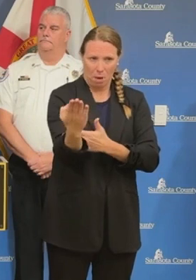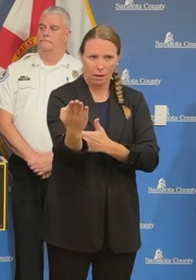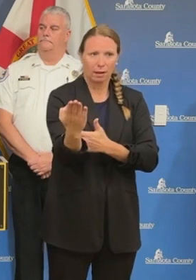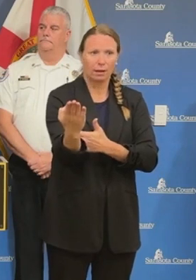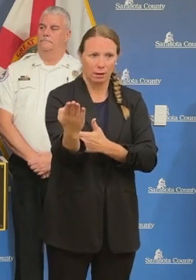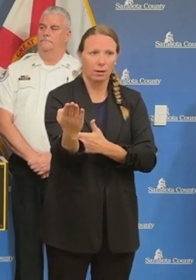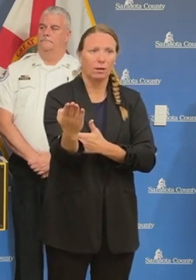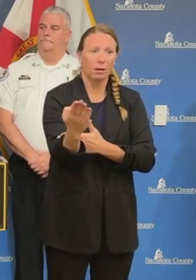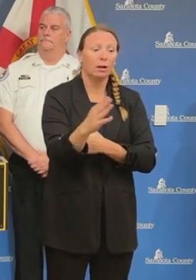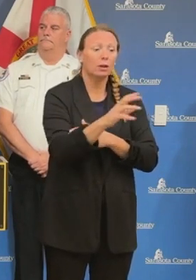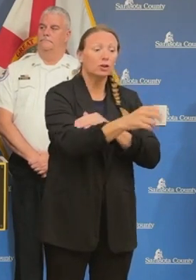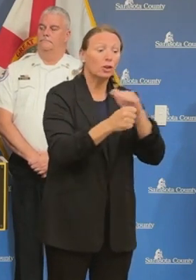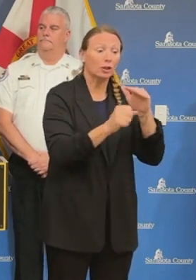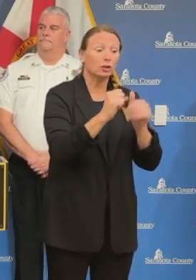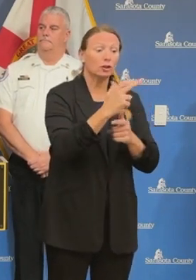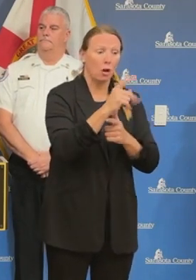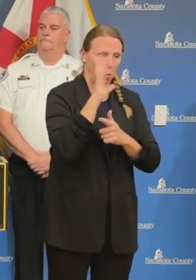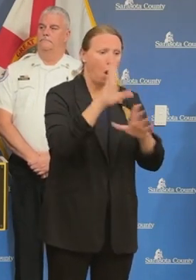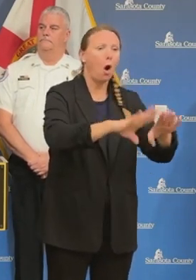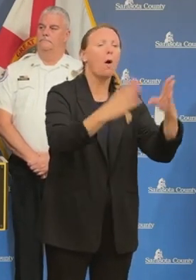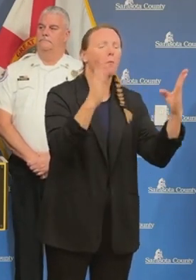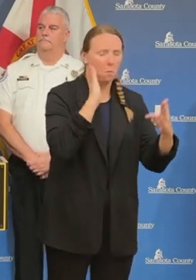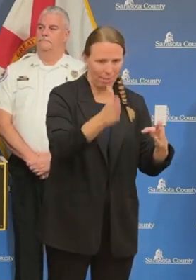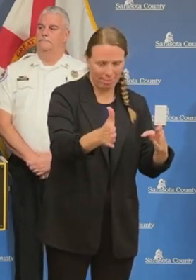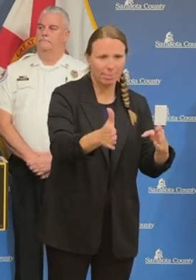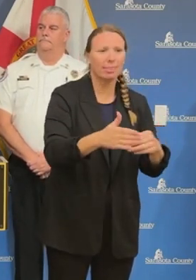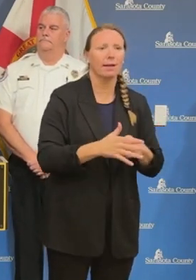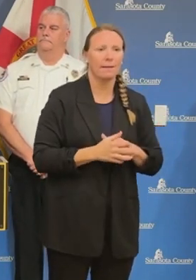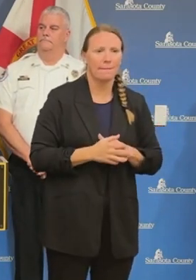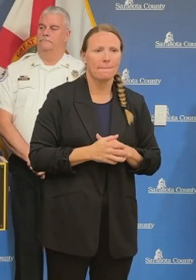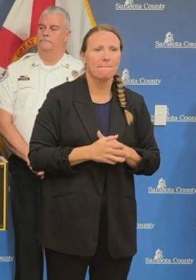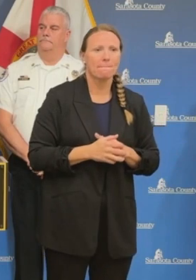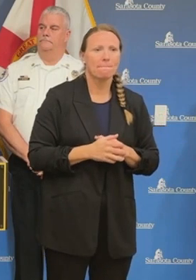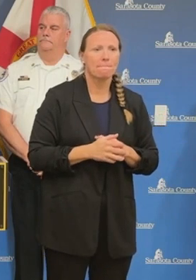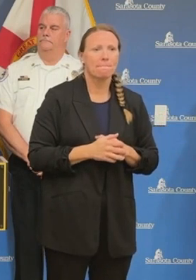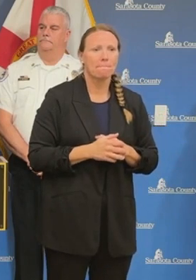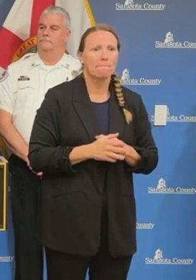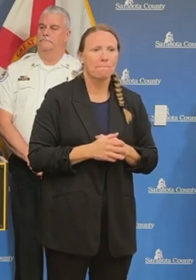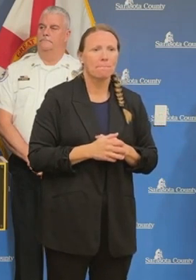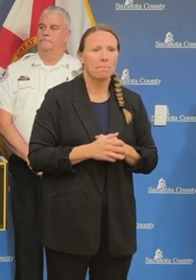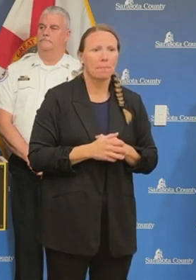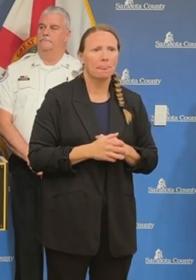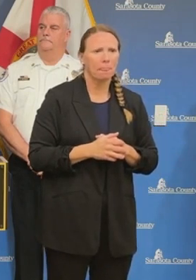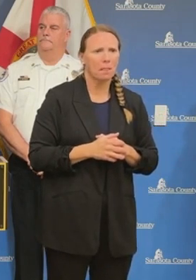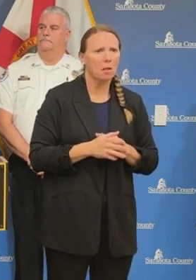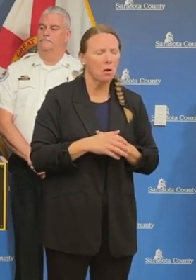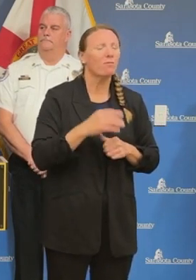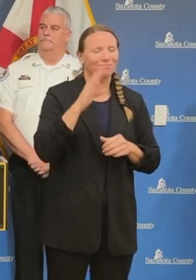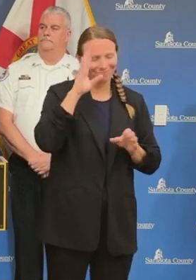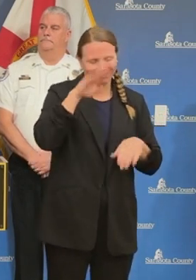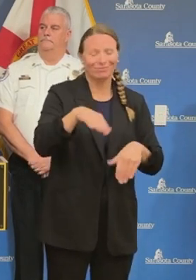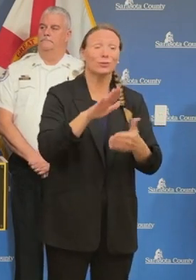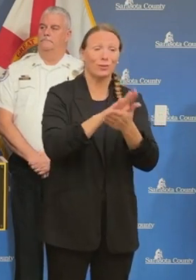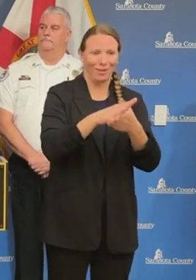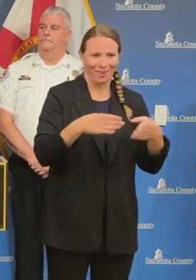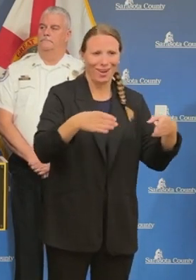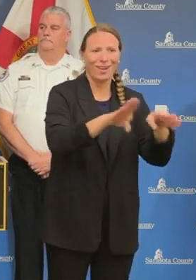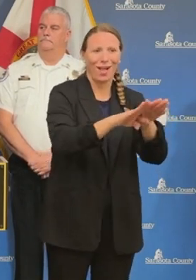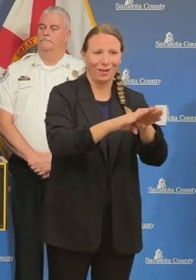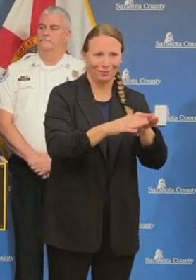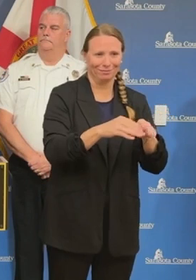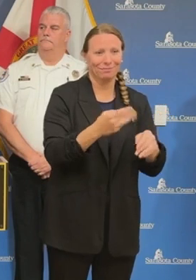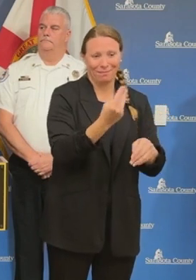through Wednesday, and most likely schools will be closed throughout the remainder of the week. We will officially announce a Thursday,